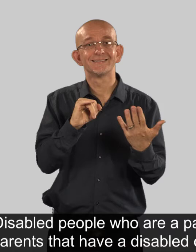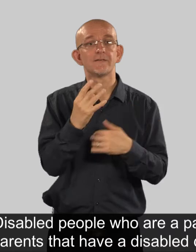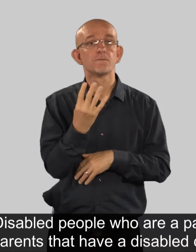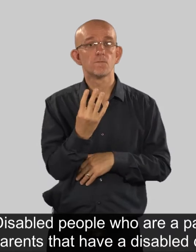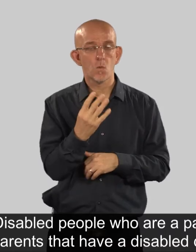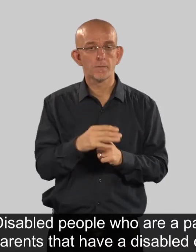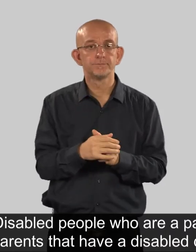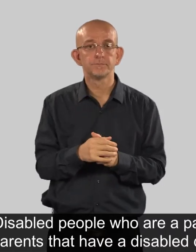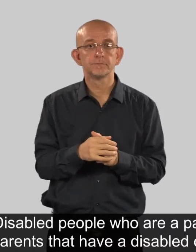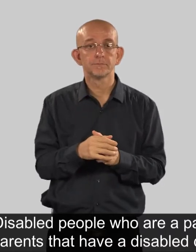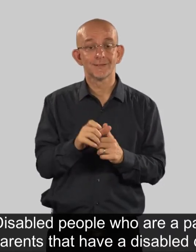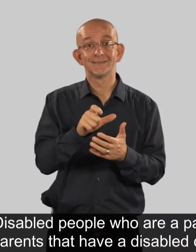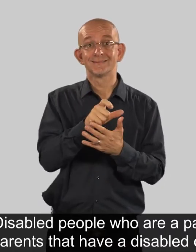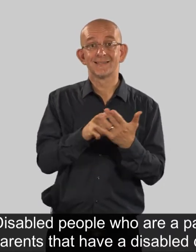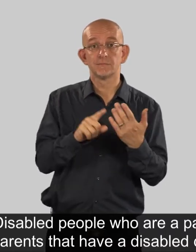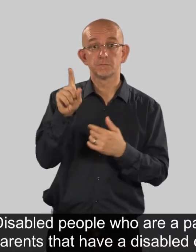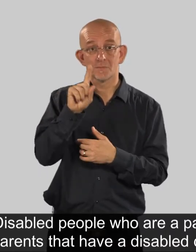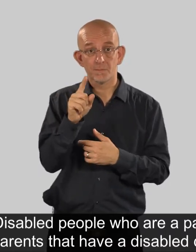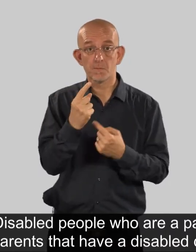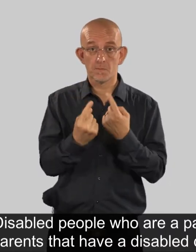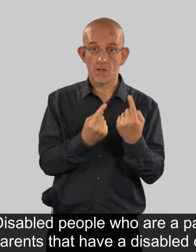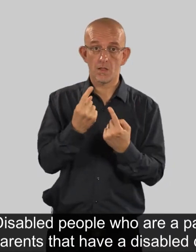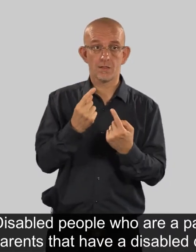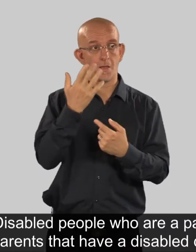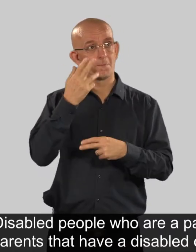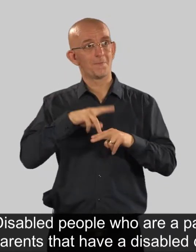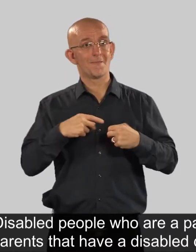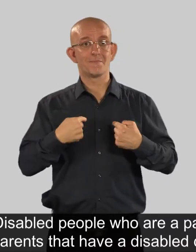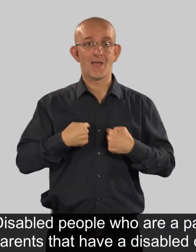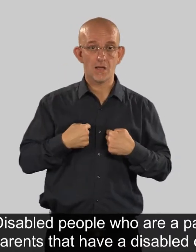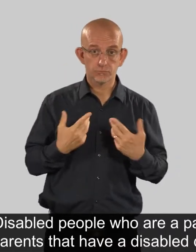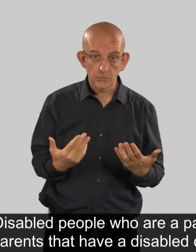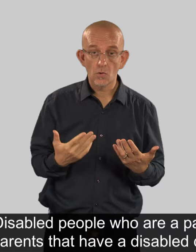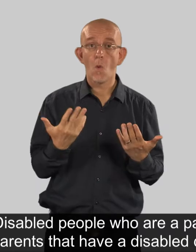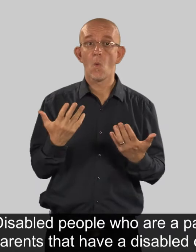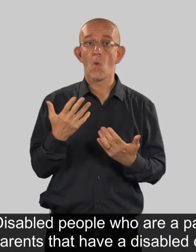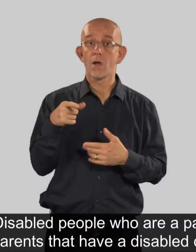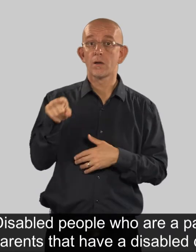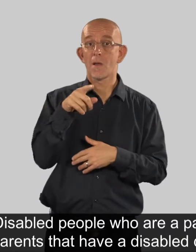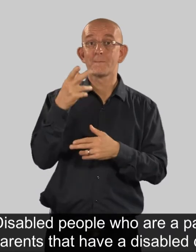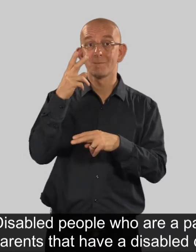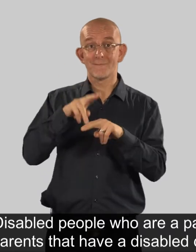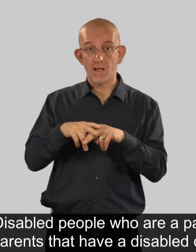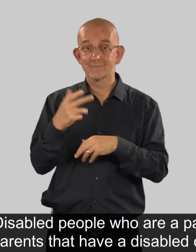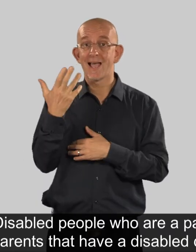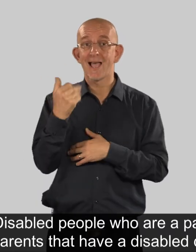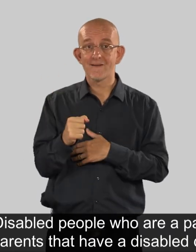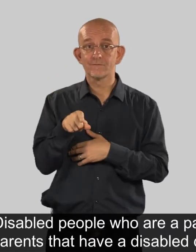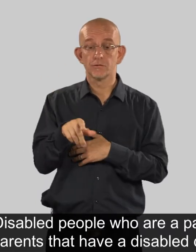64. Disabled people who are a parent or parents that have a disabled child are supported to help